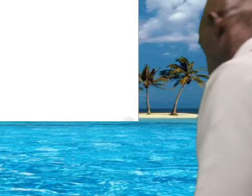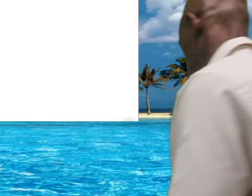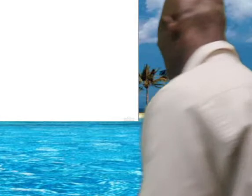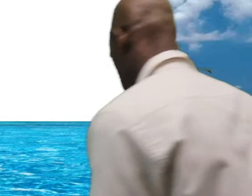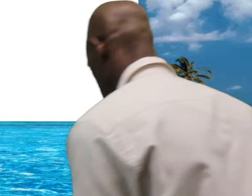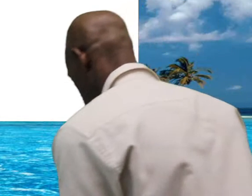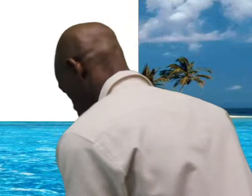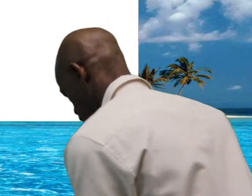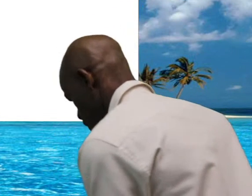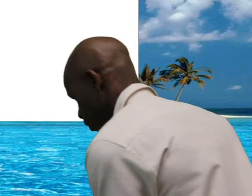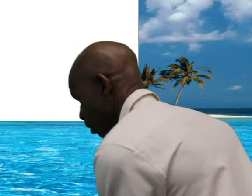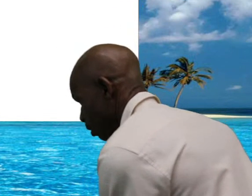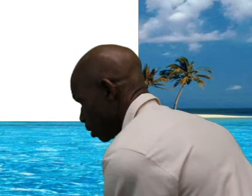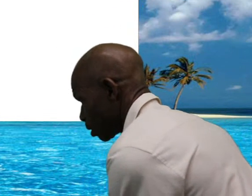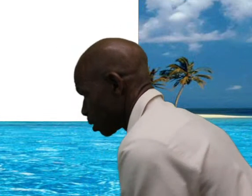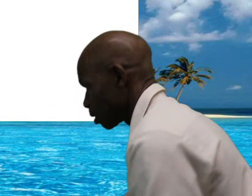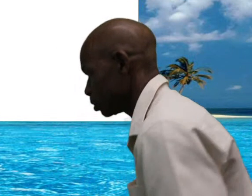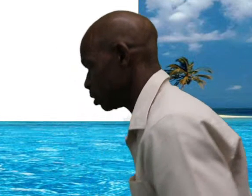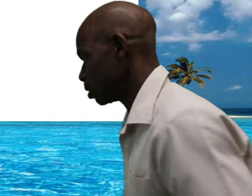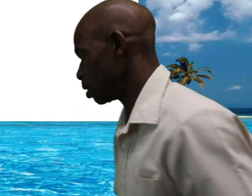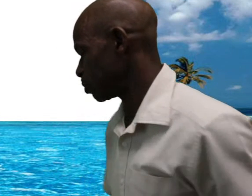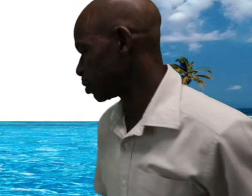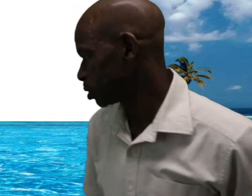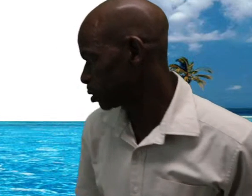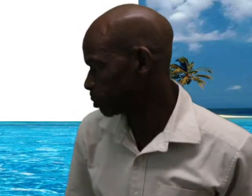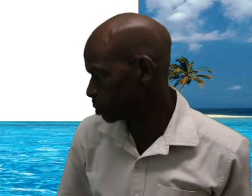Let me check.